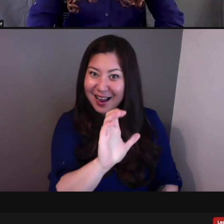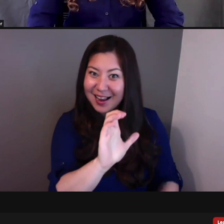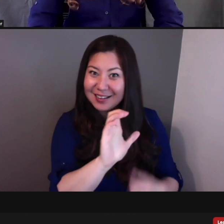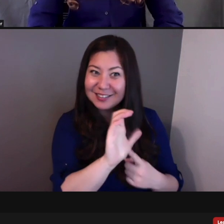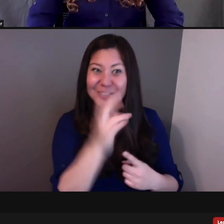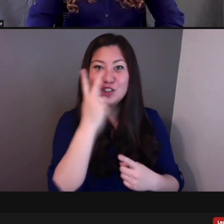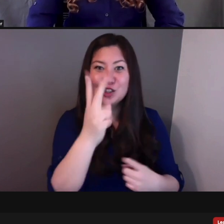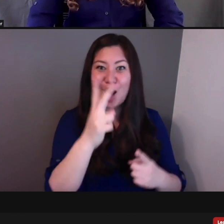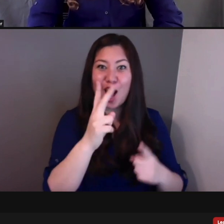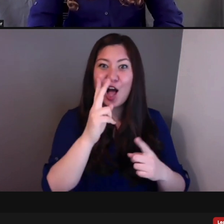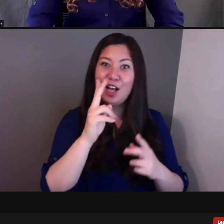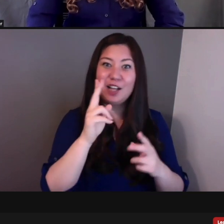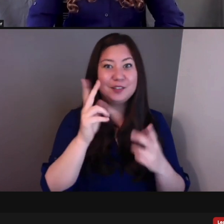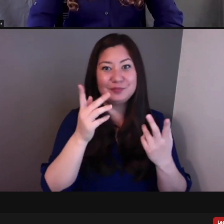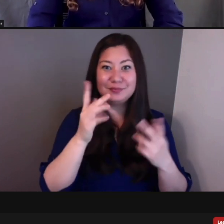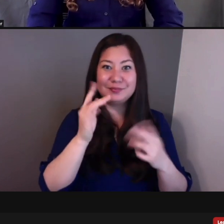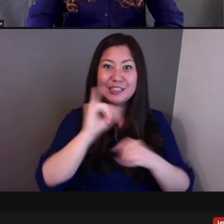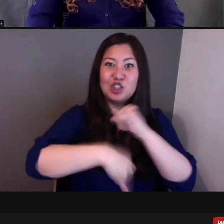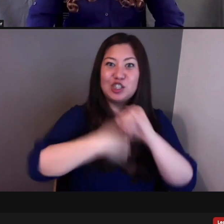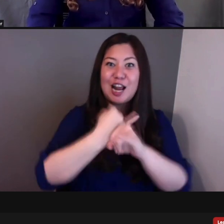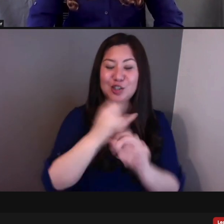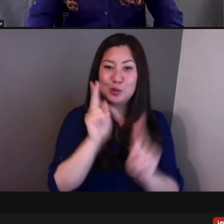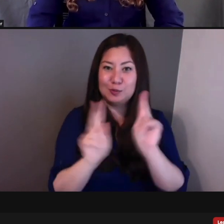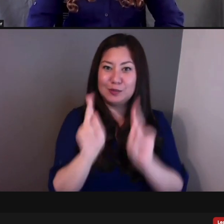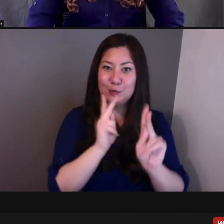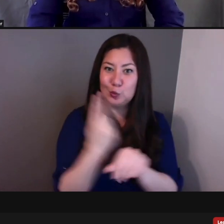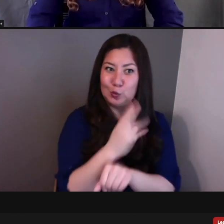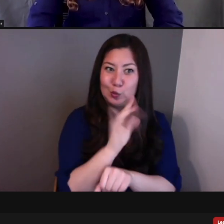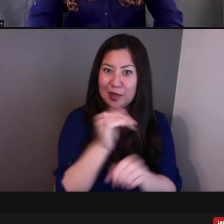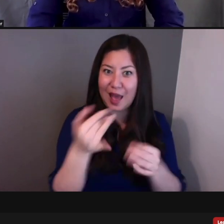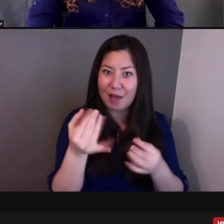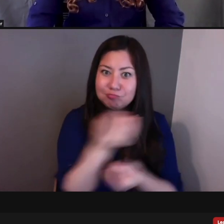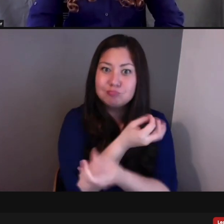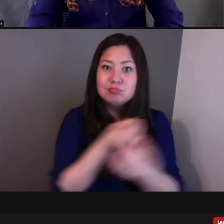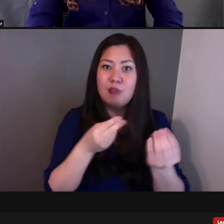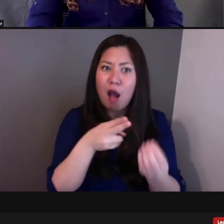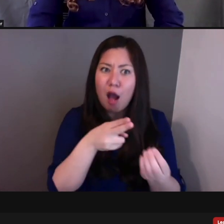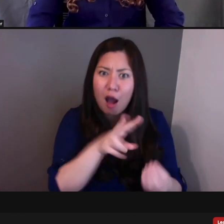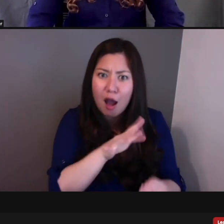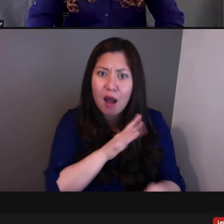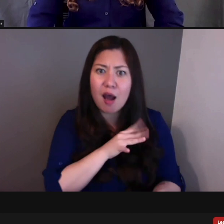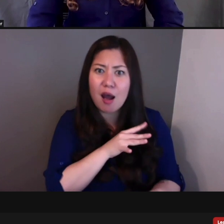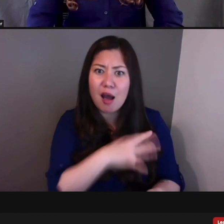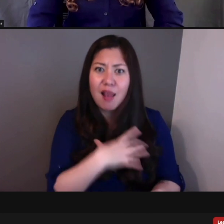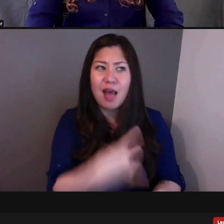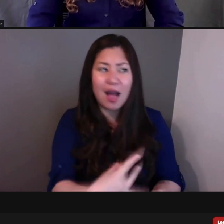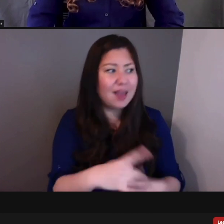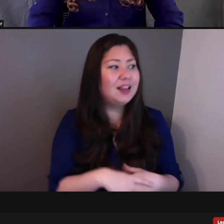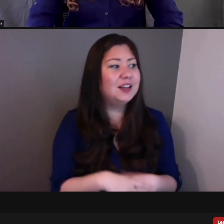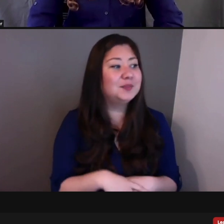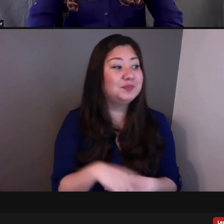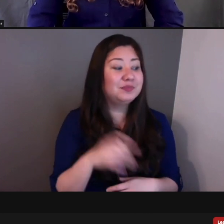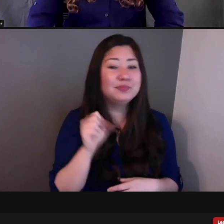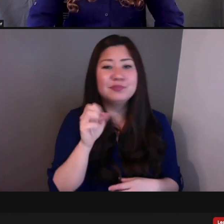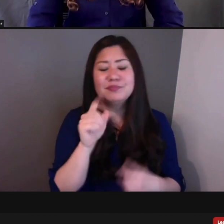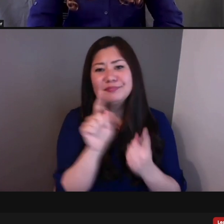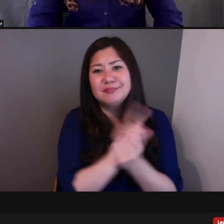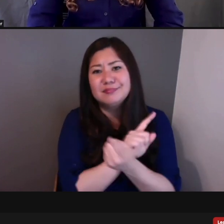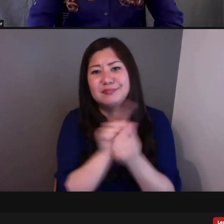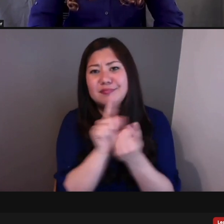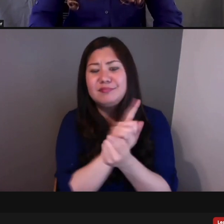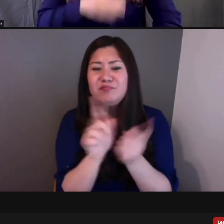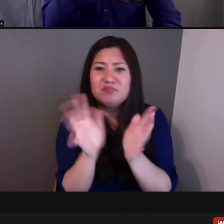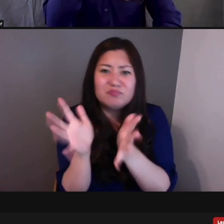one of the only deaf people, one of few deaf people who were both mainstreamed, and this person was as well. We were at a